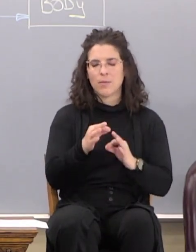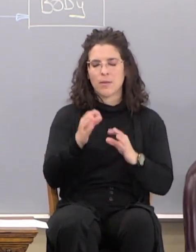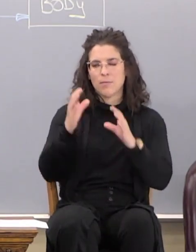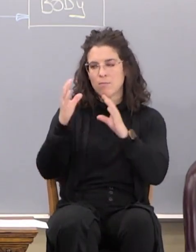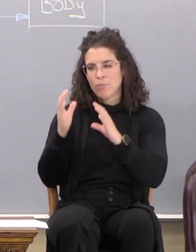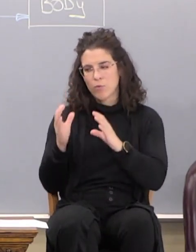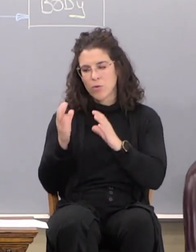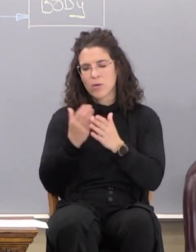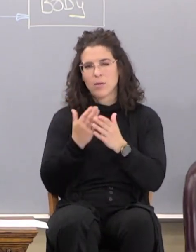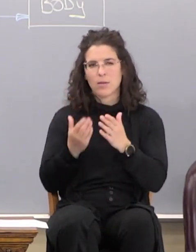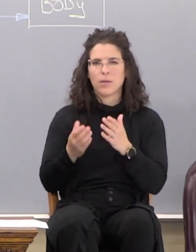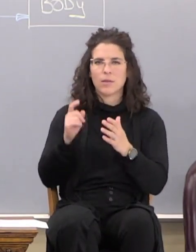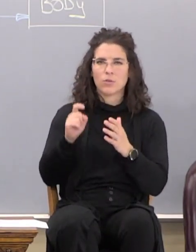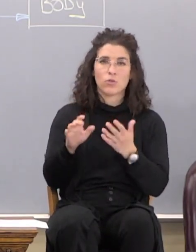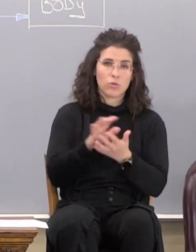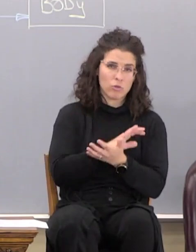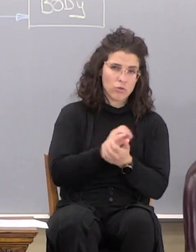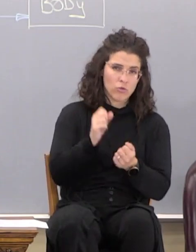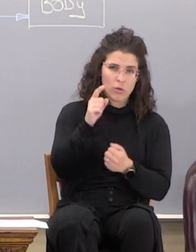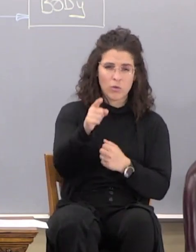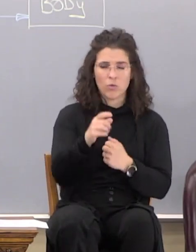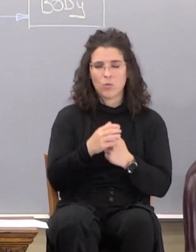burdens and things that ought to destroy you,